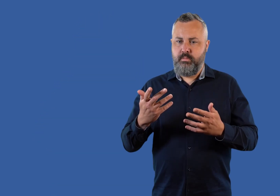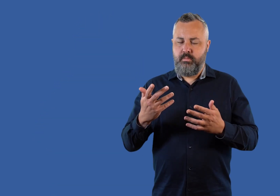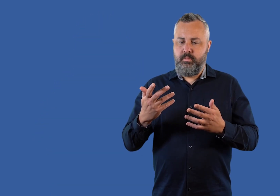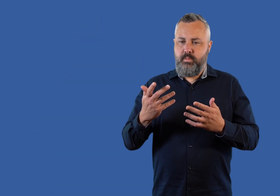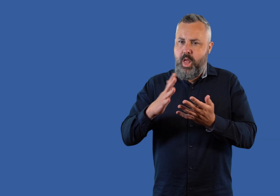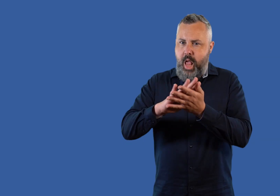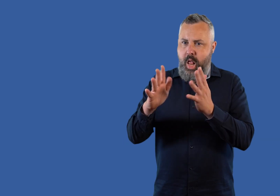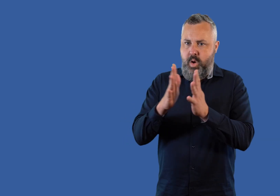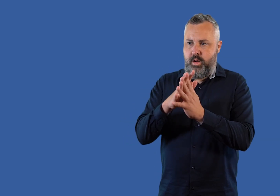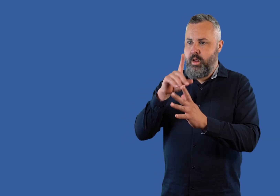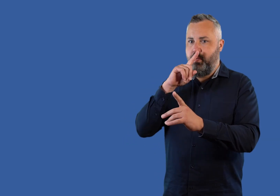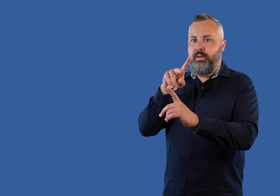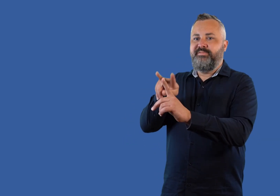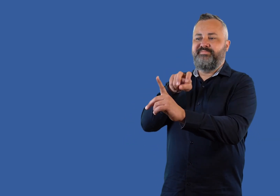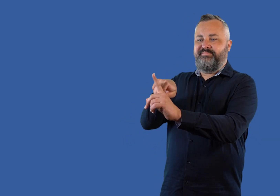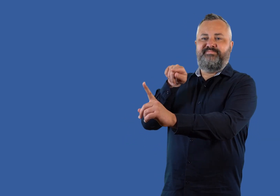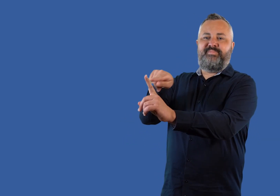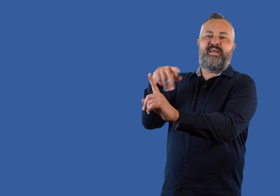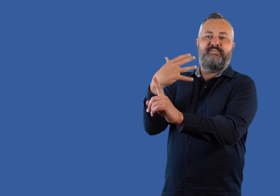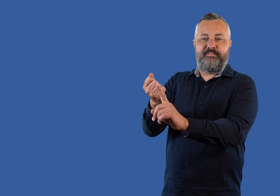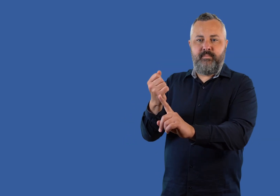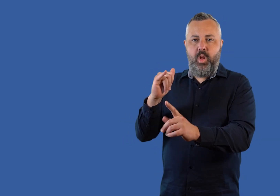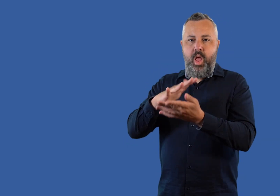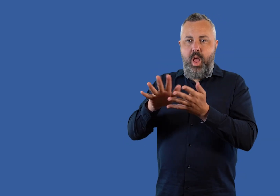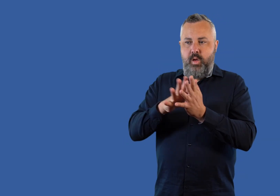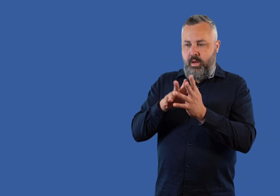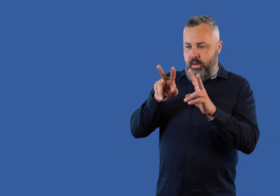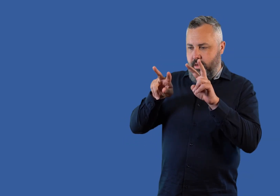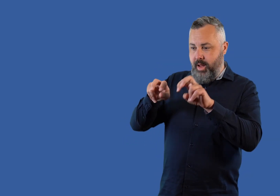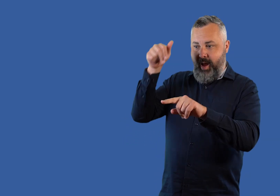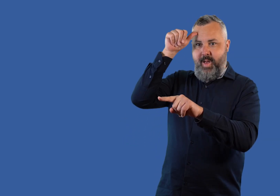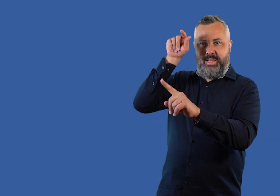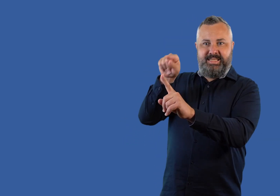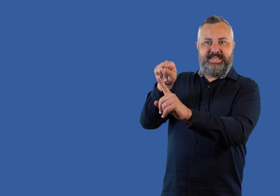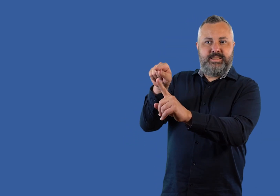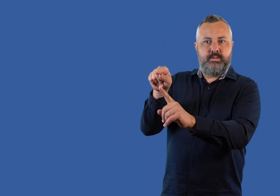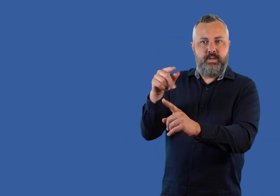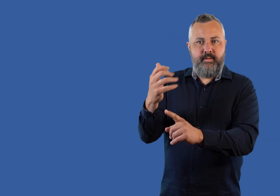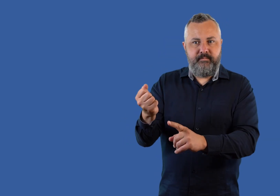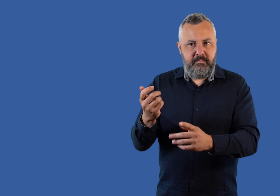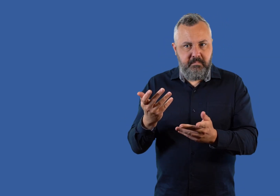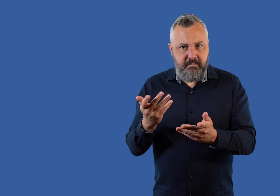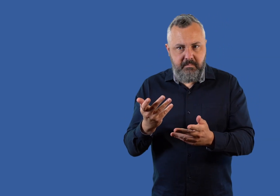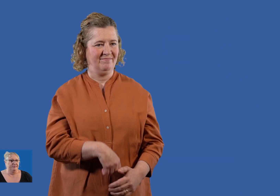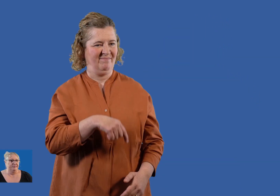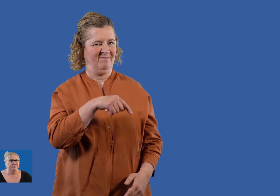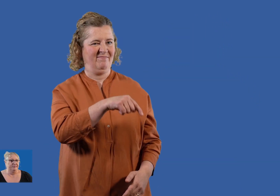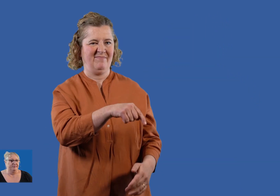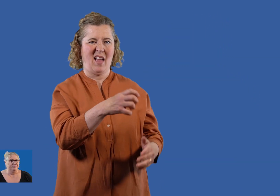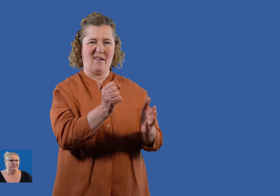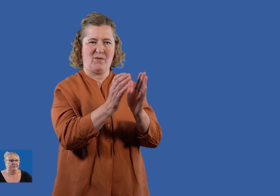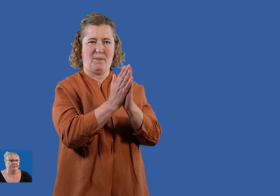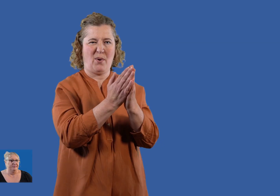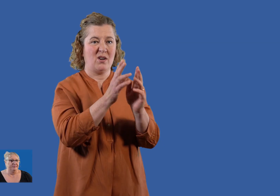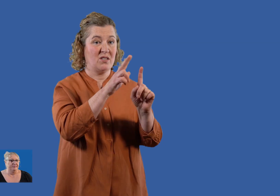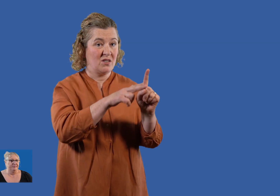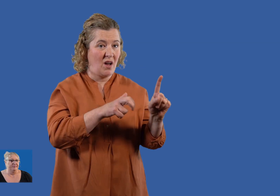So, how does a person get diagnosed, or how can we identify this? Well, there's around 10 different